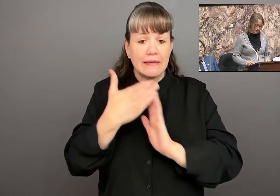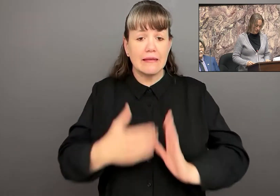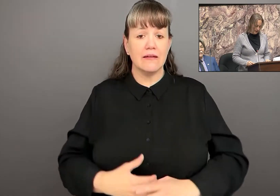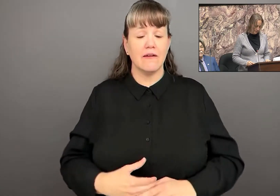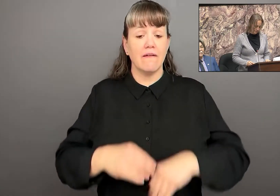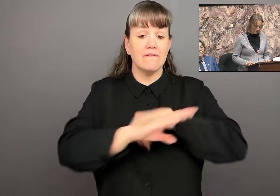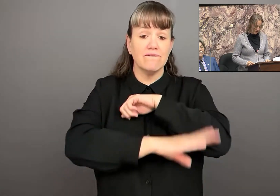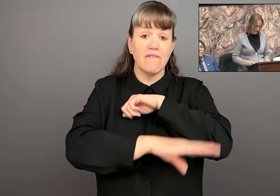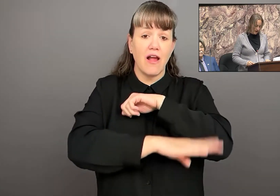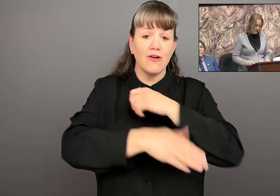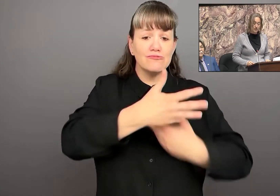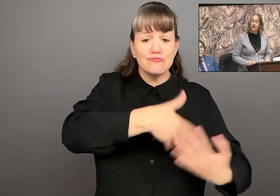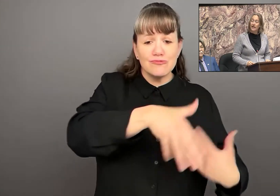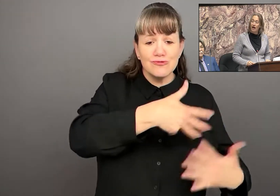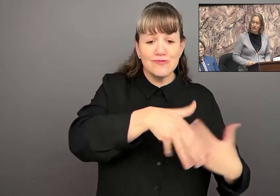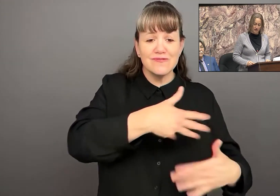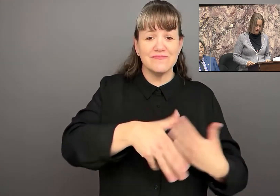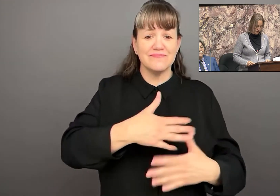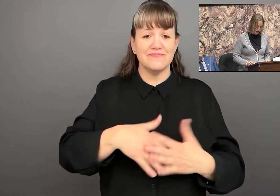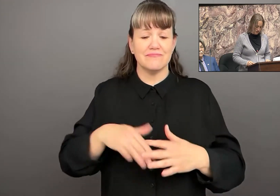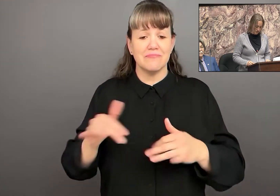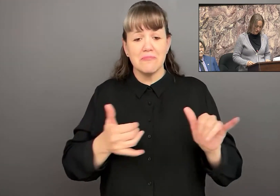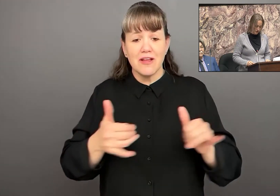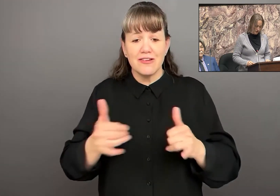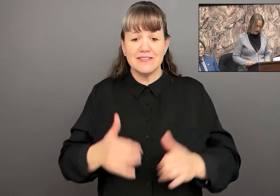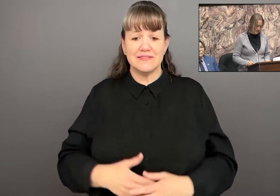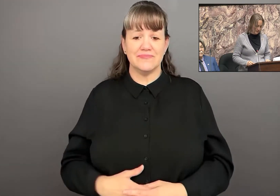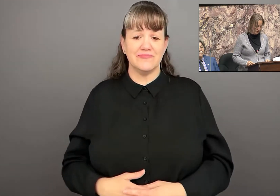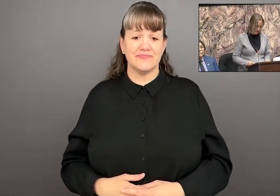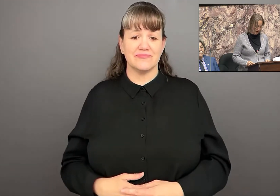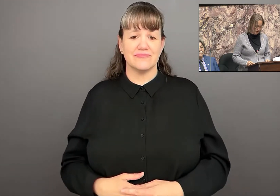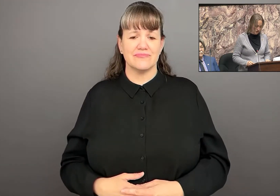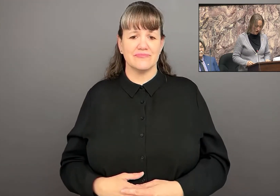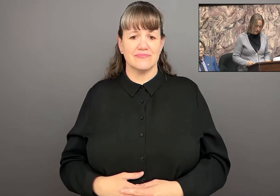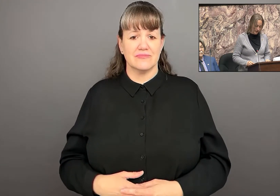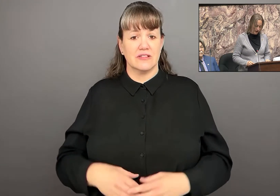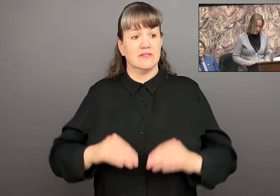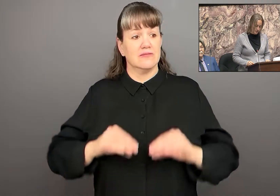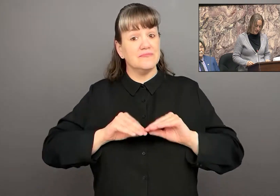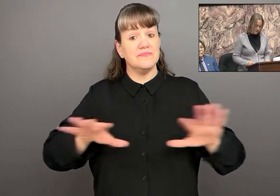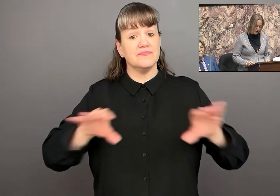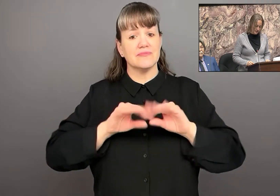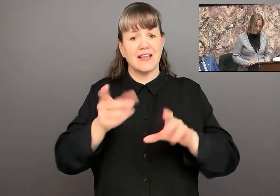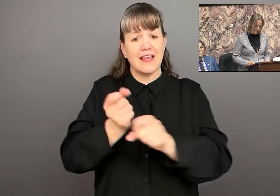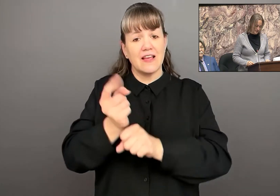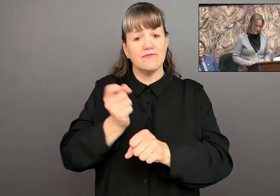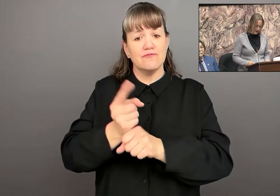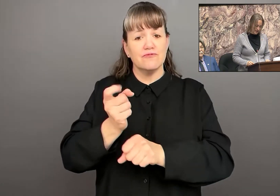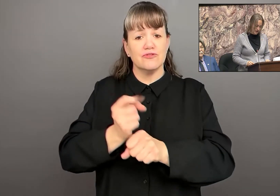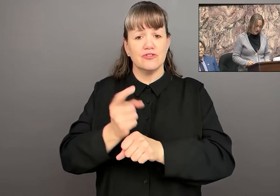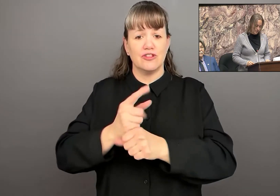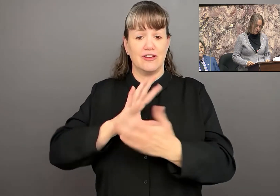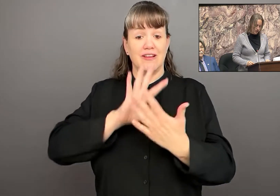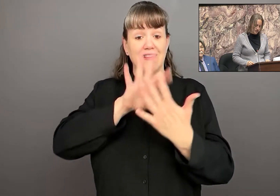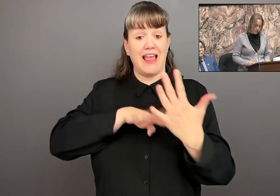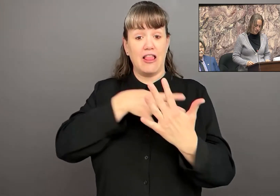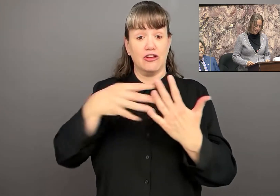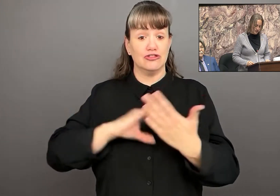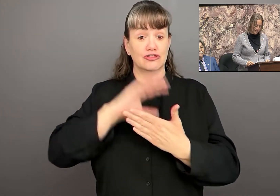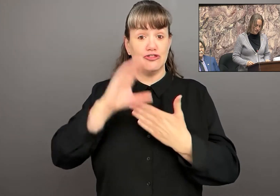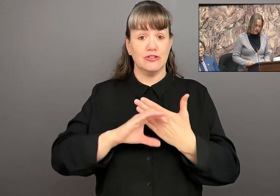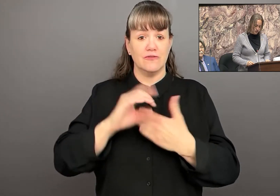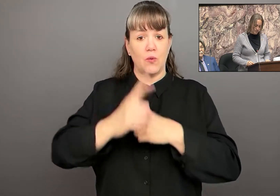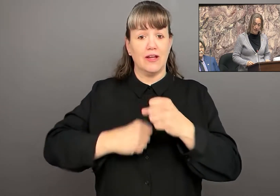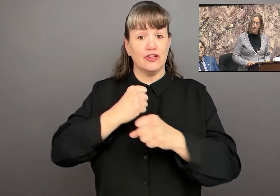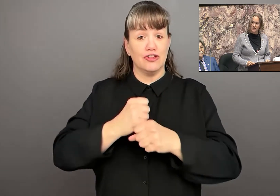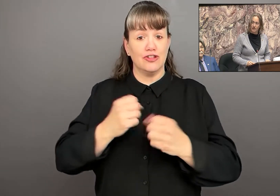days of Kelowna. A yearly calendar features old photographs of Kelowna, which not only helps raise funds for the Society, but also